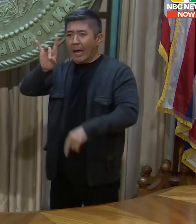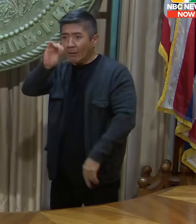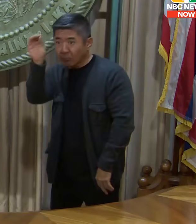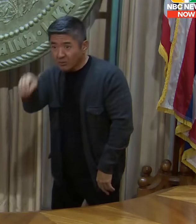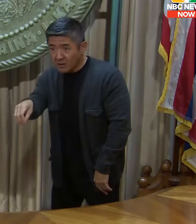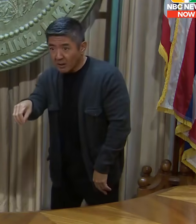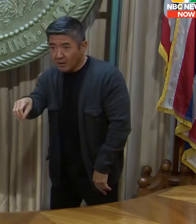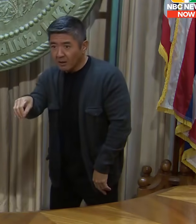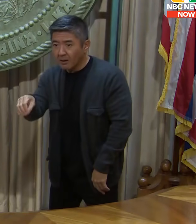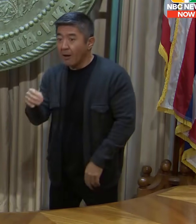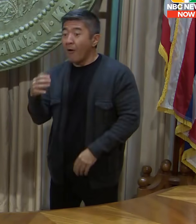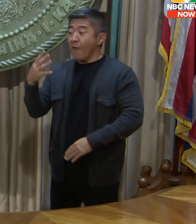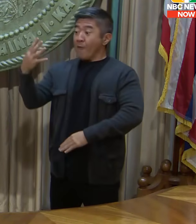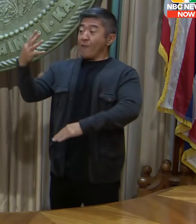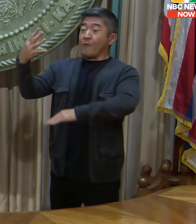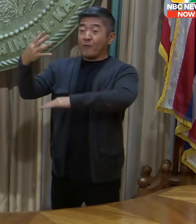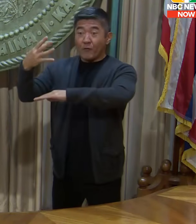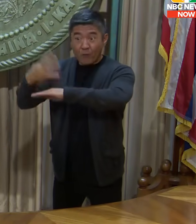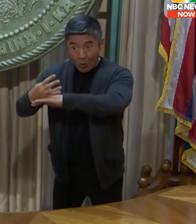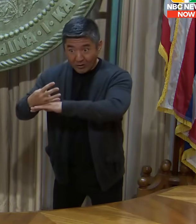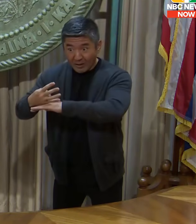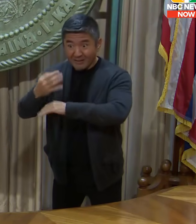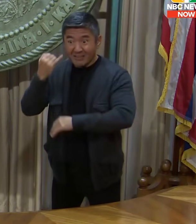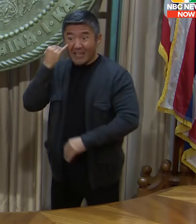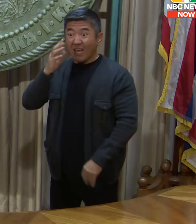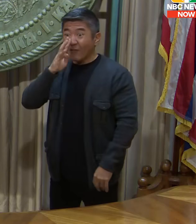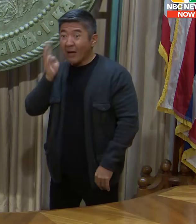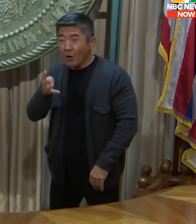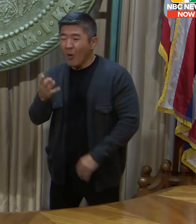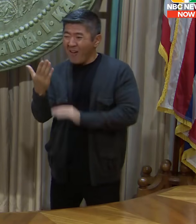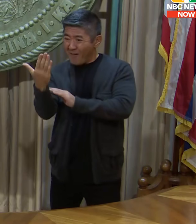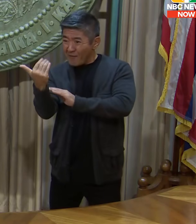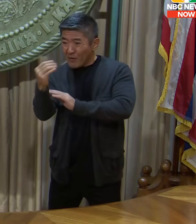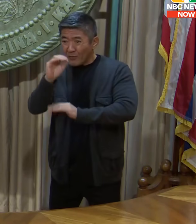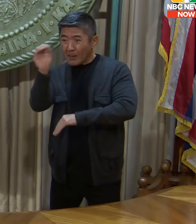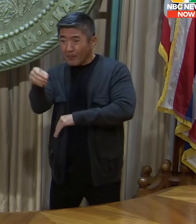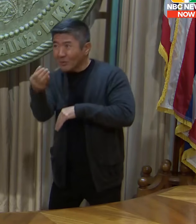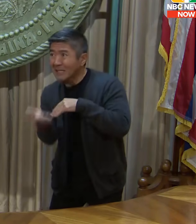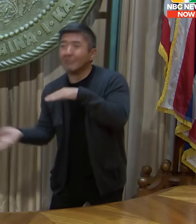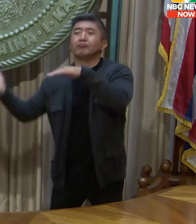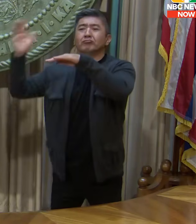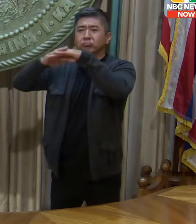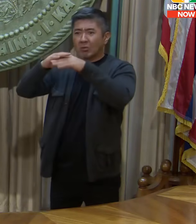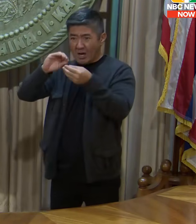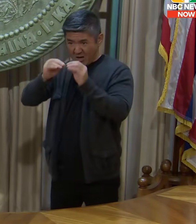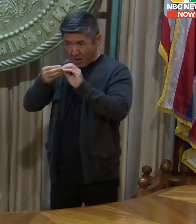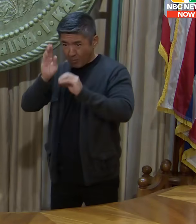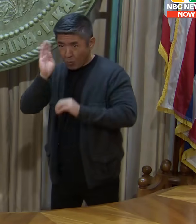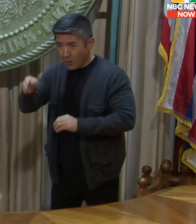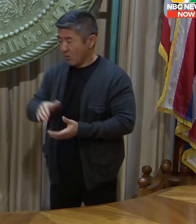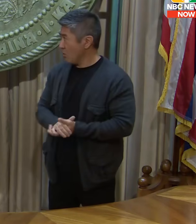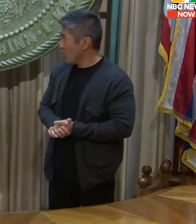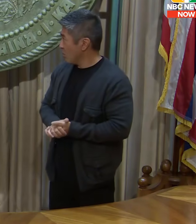4 days later, you will see a 15% gap, 15% more cases.